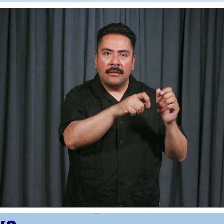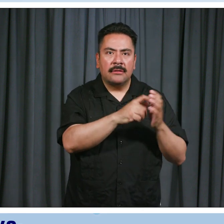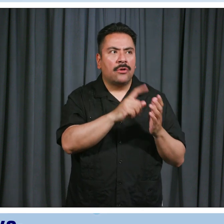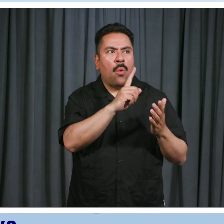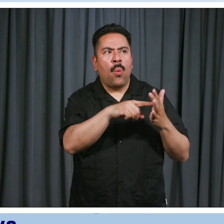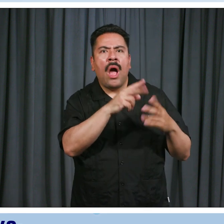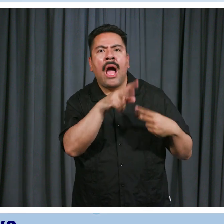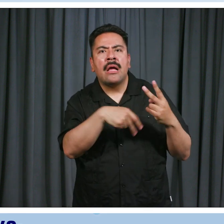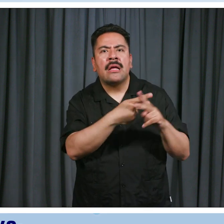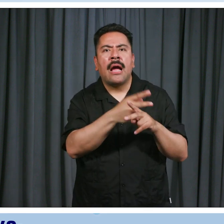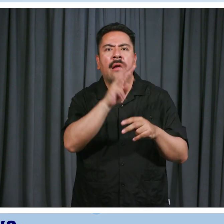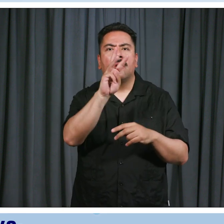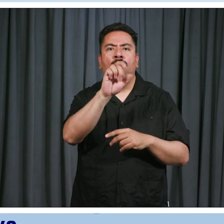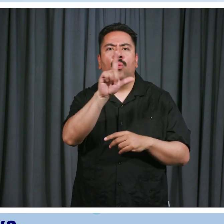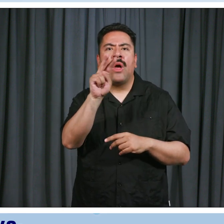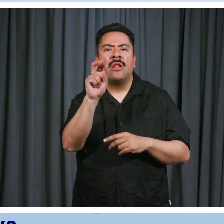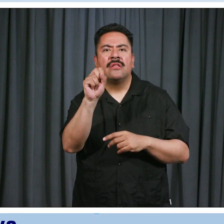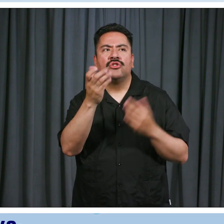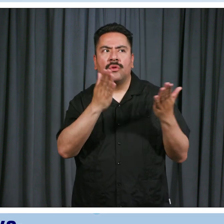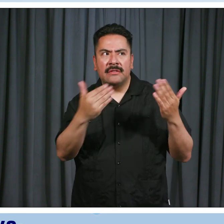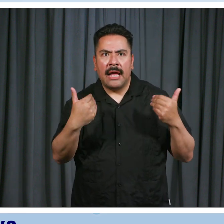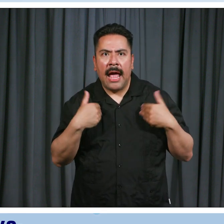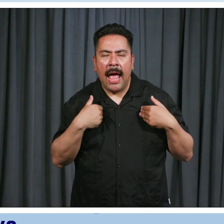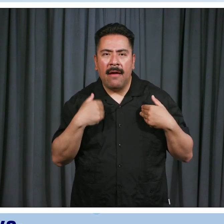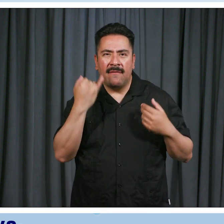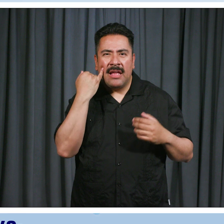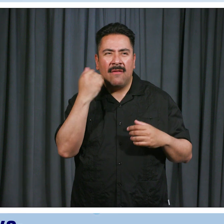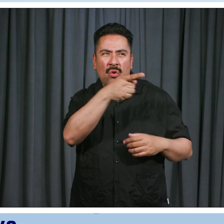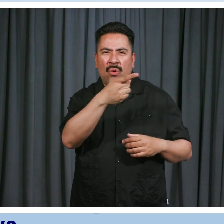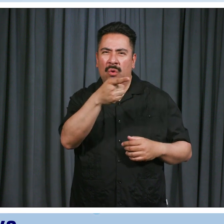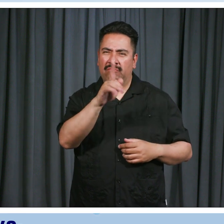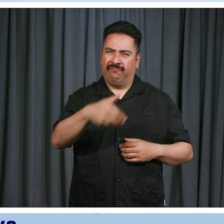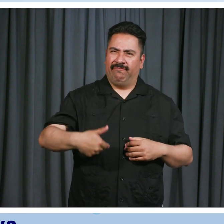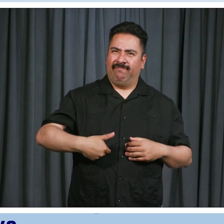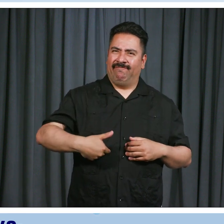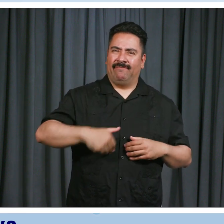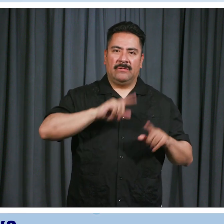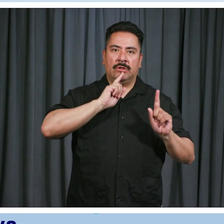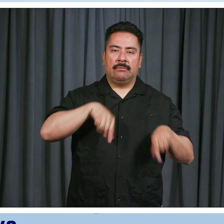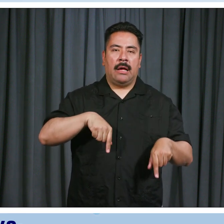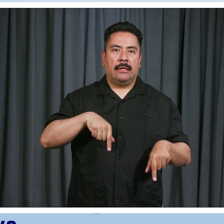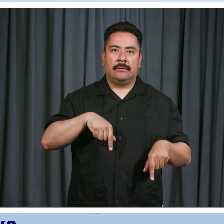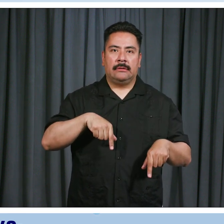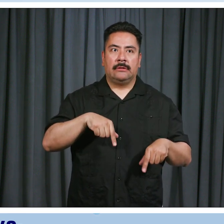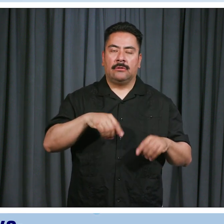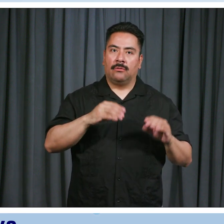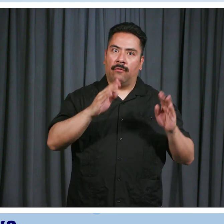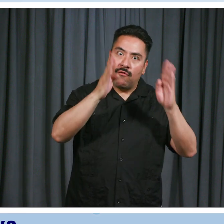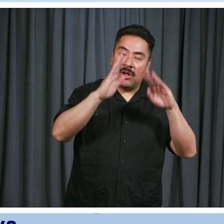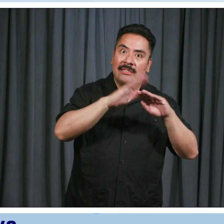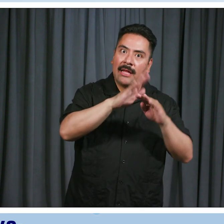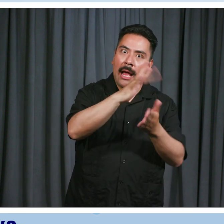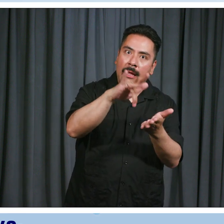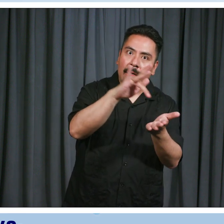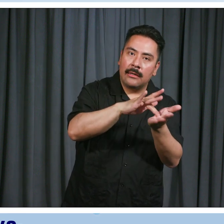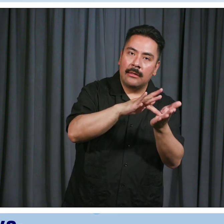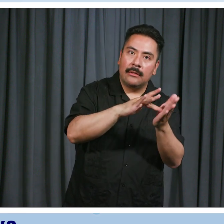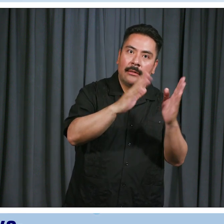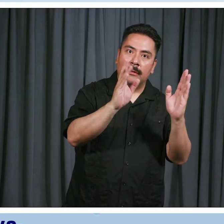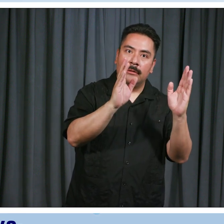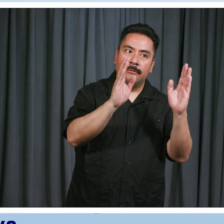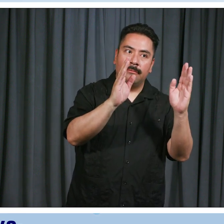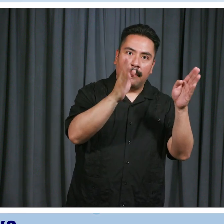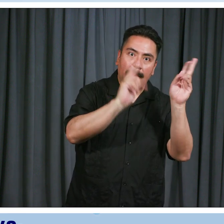what kind of wellness services do you have, if you think that they respond in a way that is people-centered and healing-centered